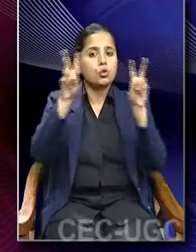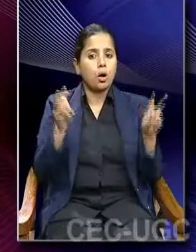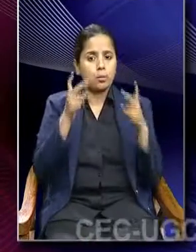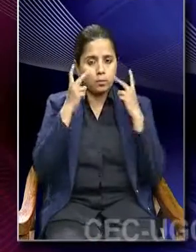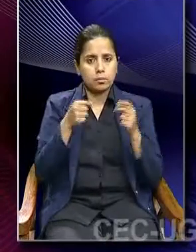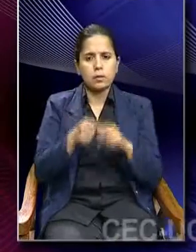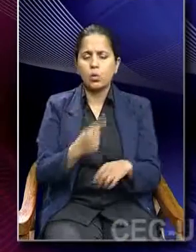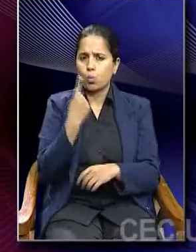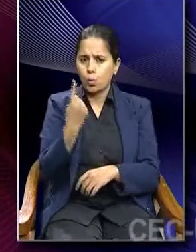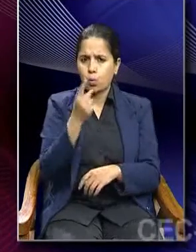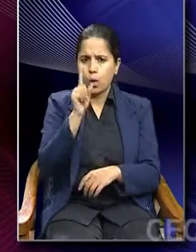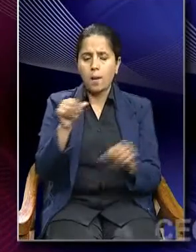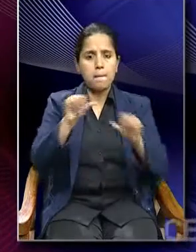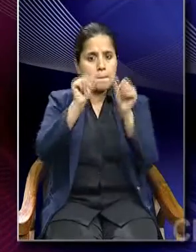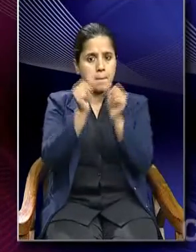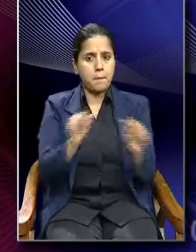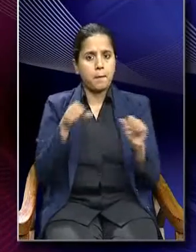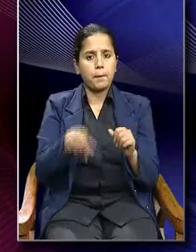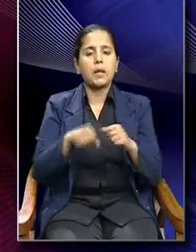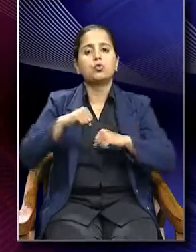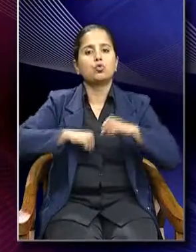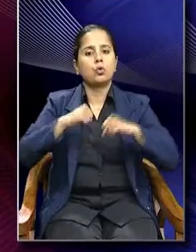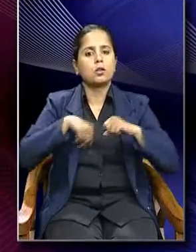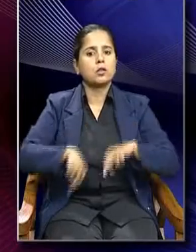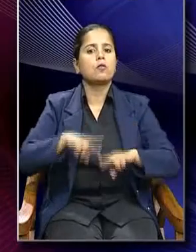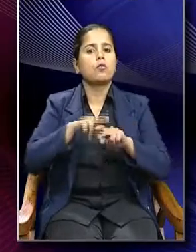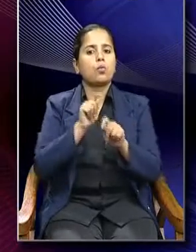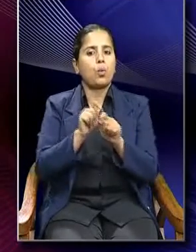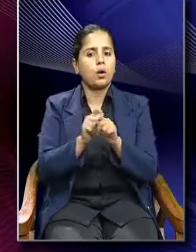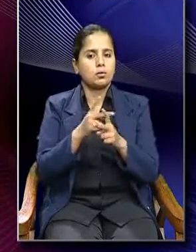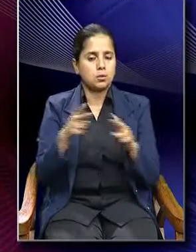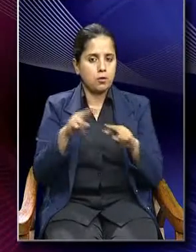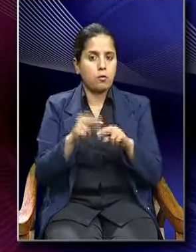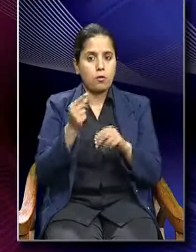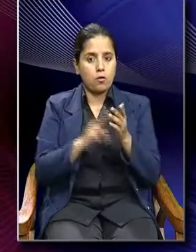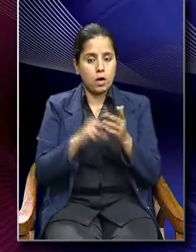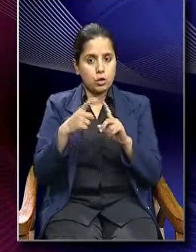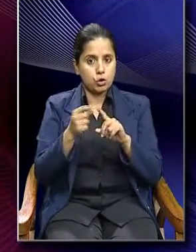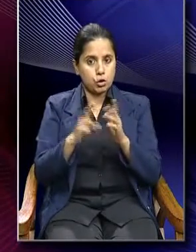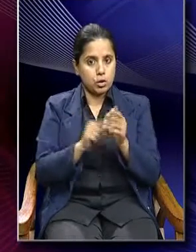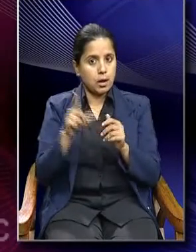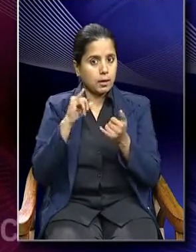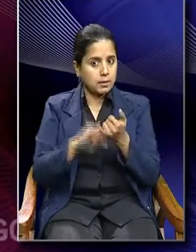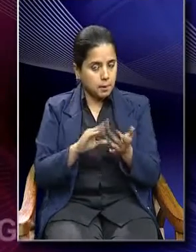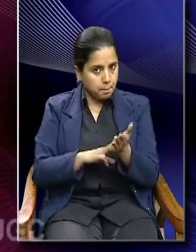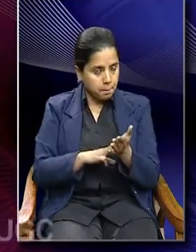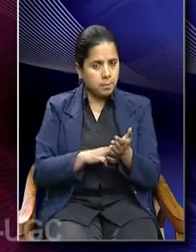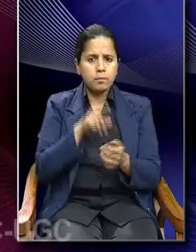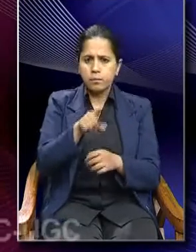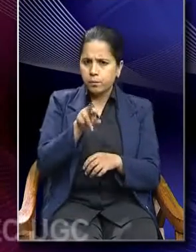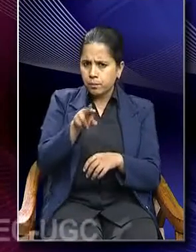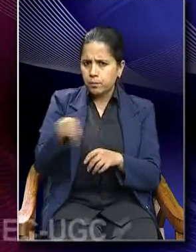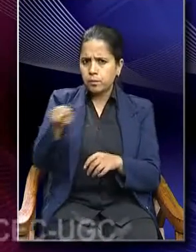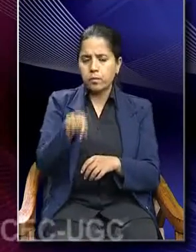a single model called structural functionalism. Now, structural functionalism